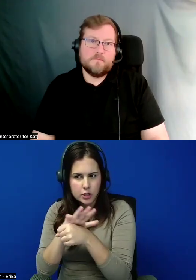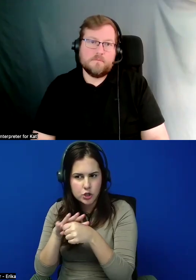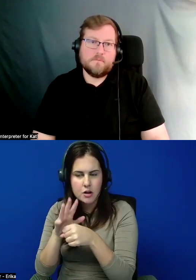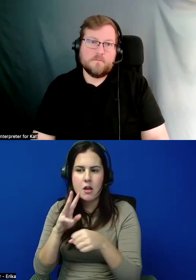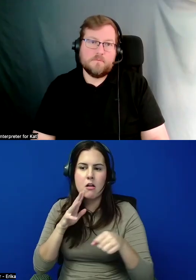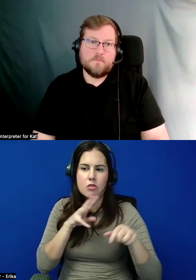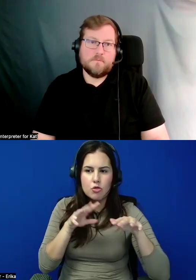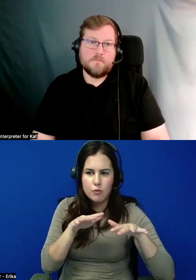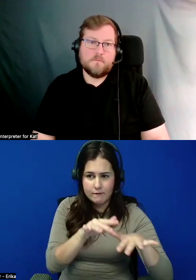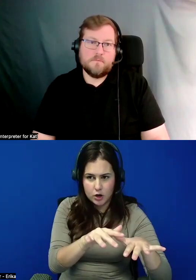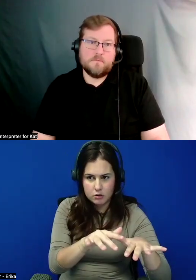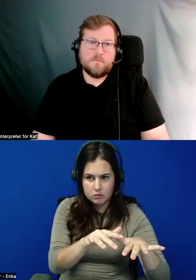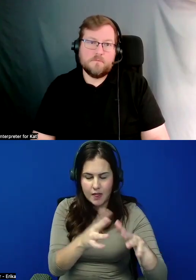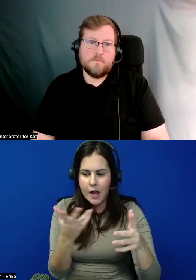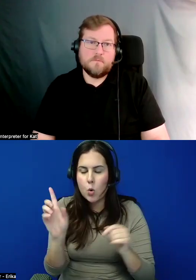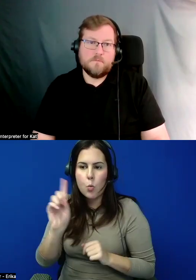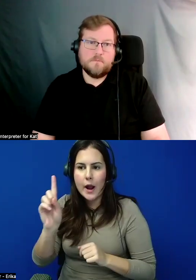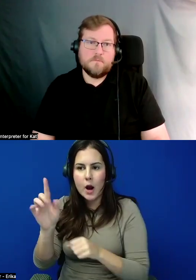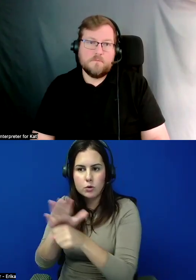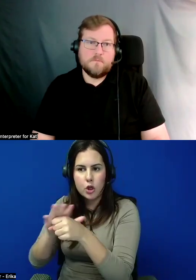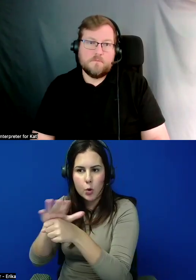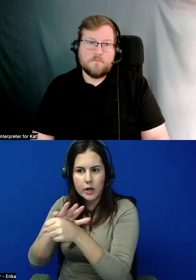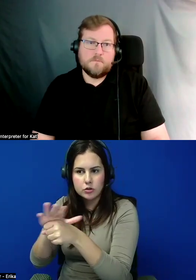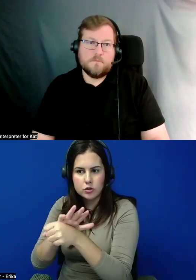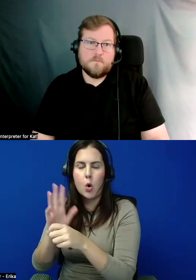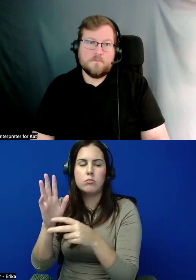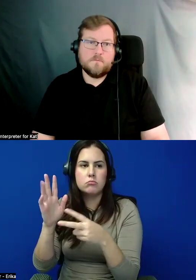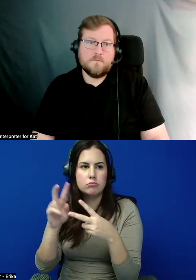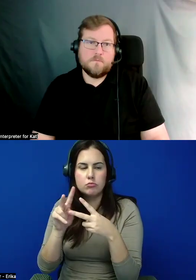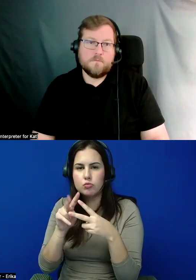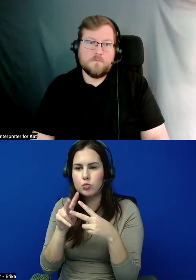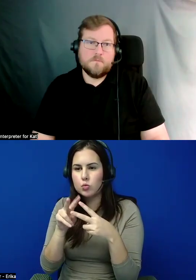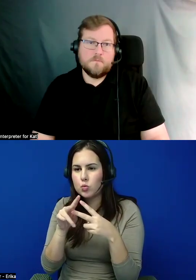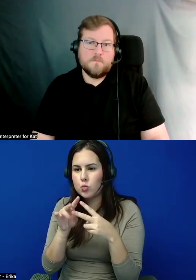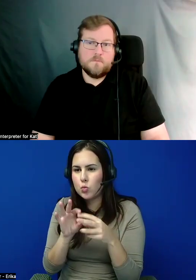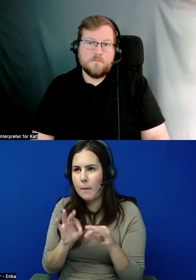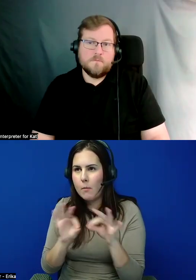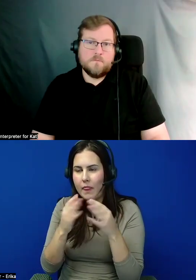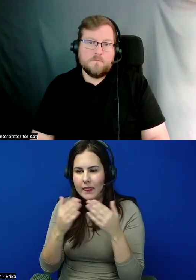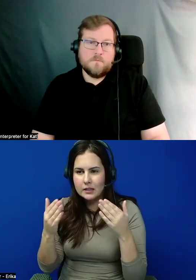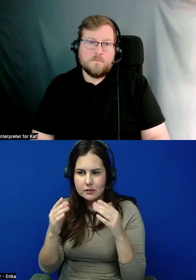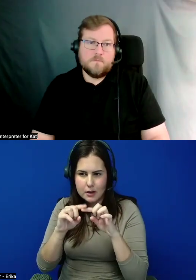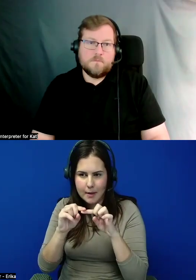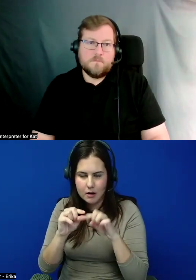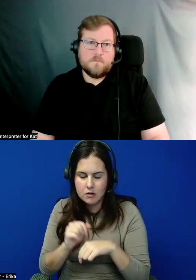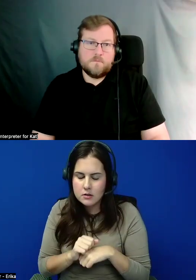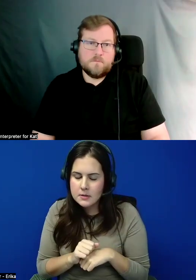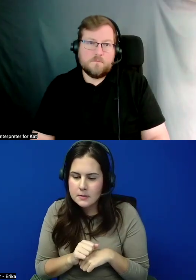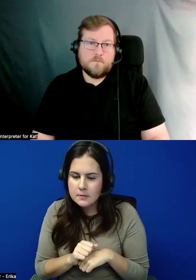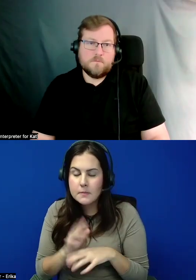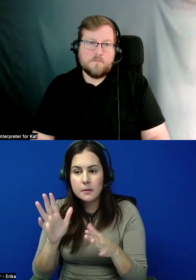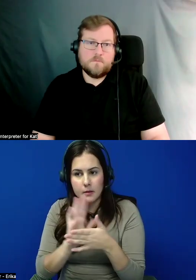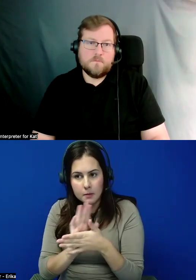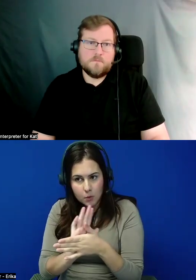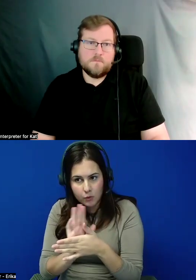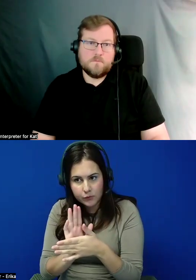where things were. Okay. So there were two factors. The first was that in the movie, you'll hear them talk a lot about like the